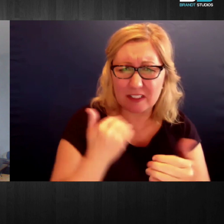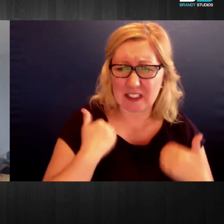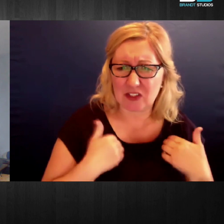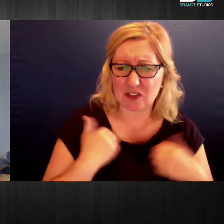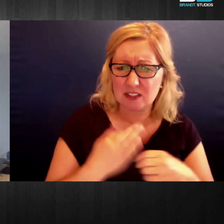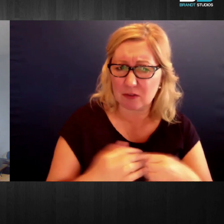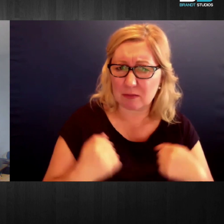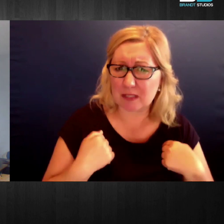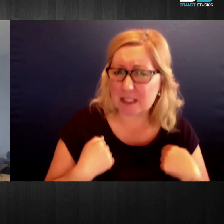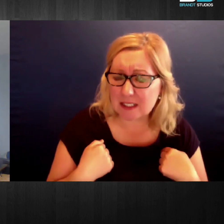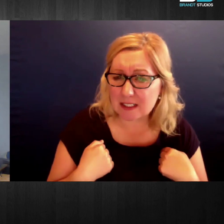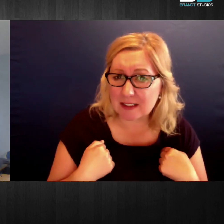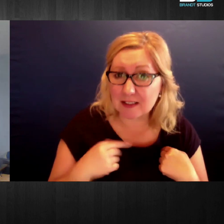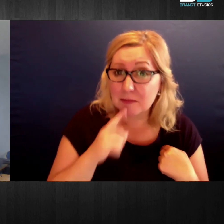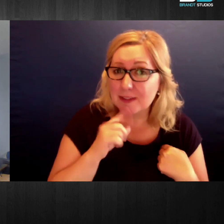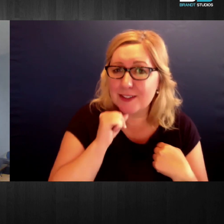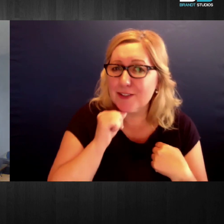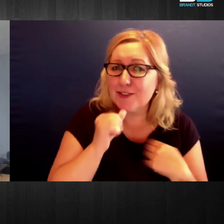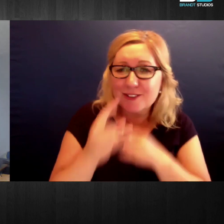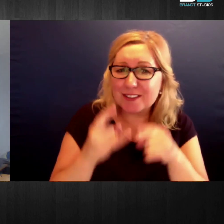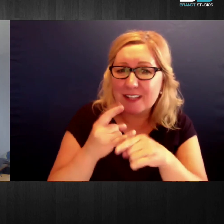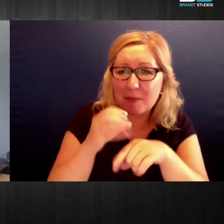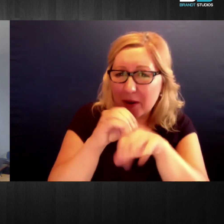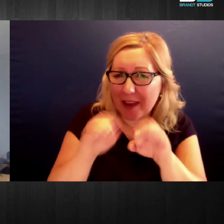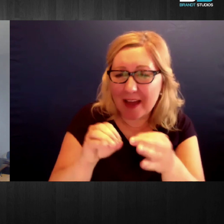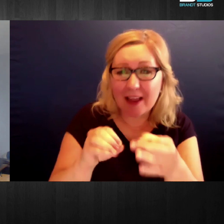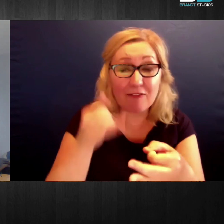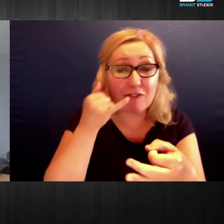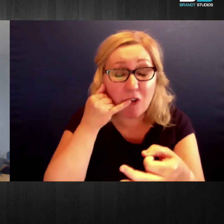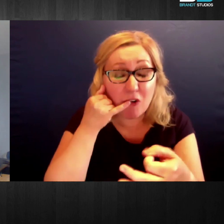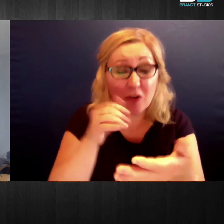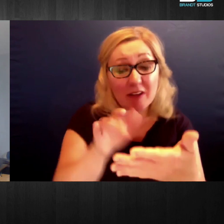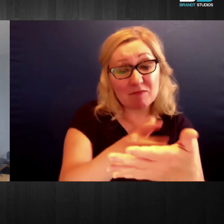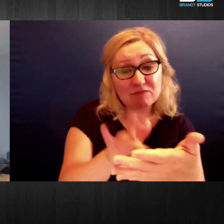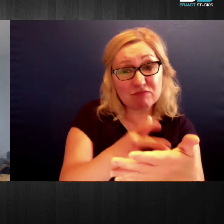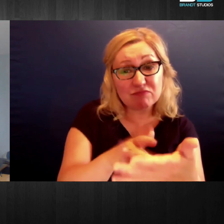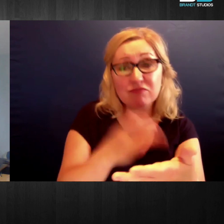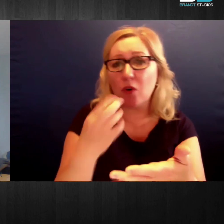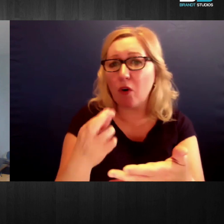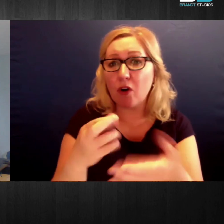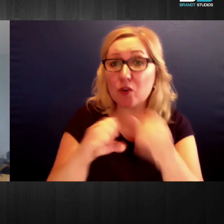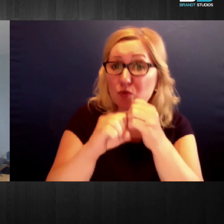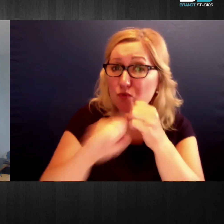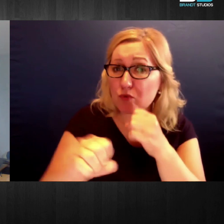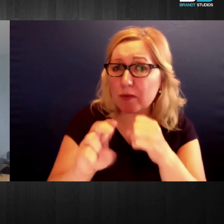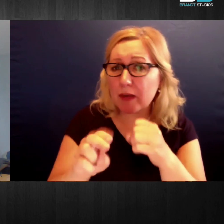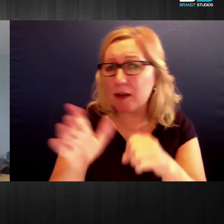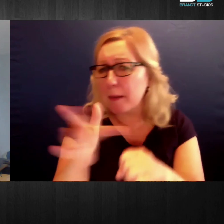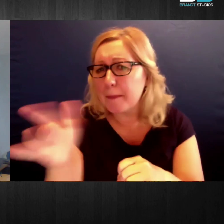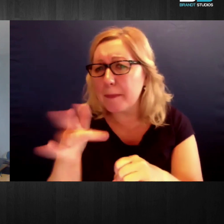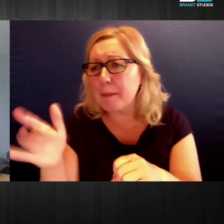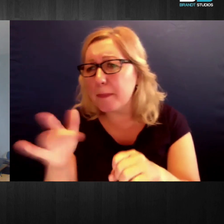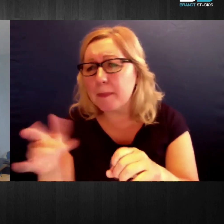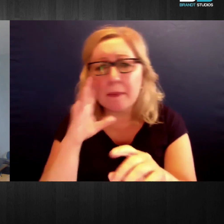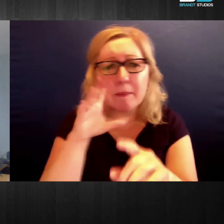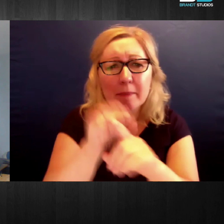YouTube or phones, where cookies cater entertainment for you. Of course, pre-COVID-19, there was lack of access in that